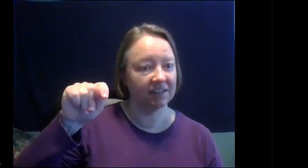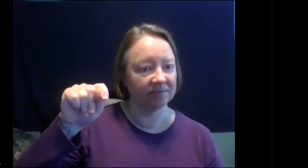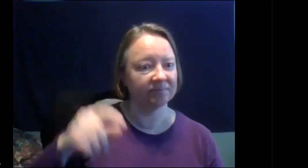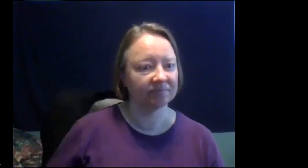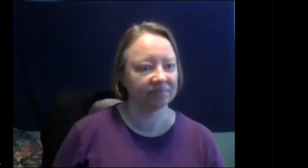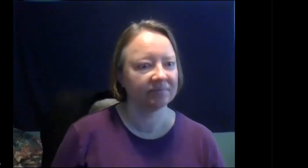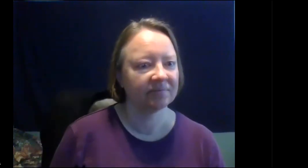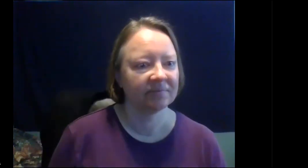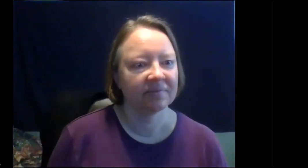TT.